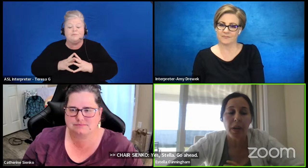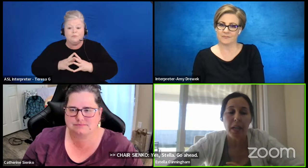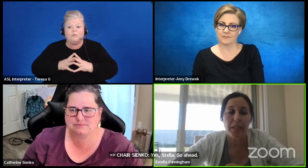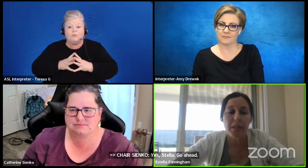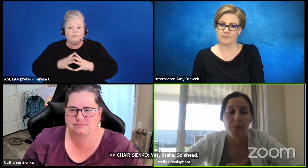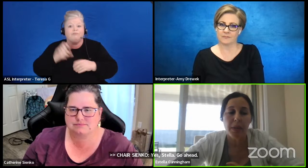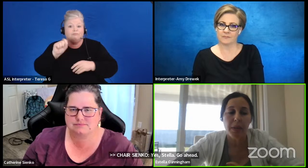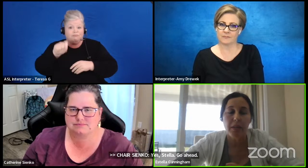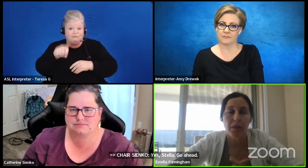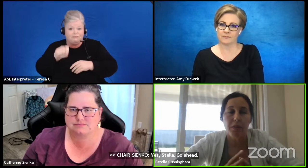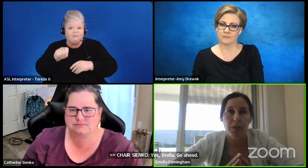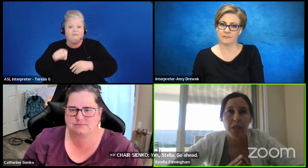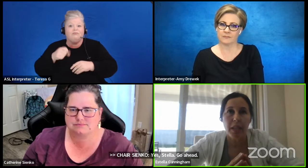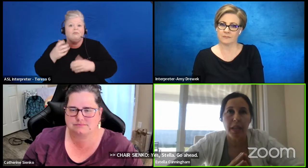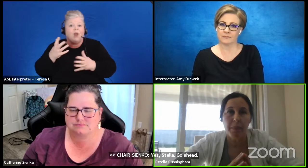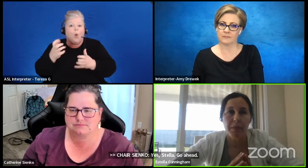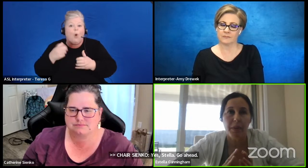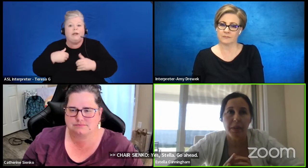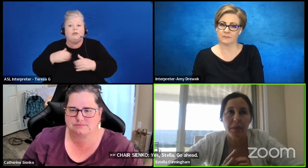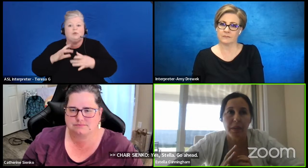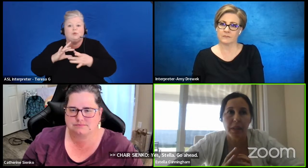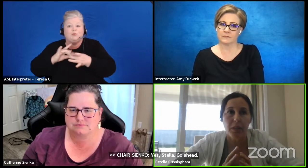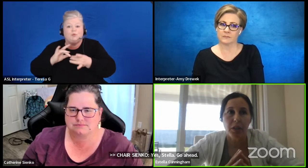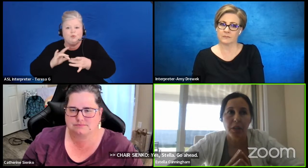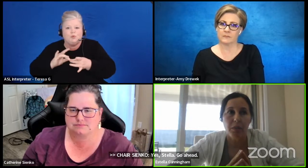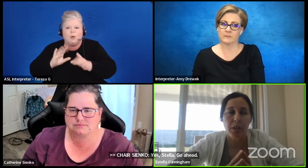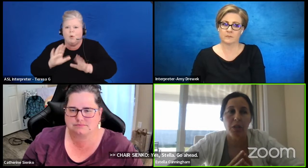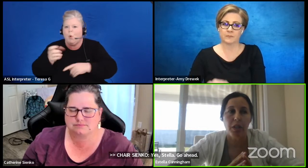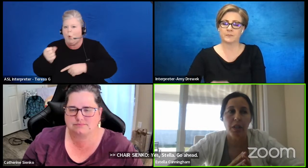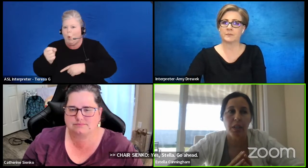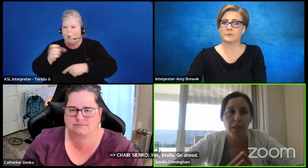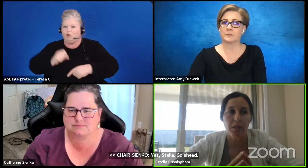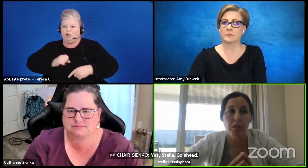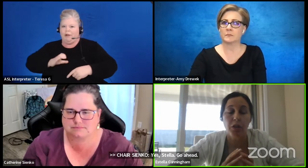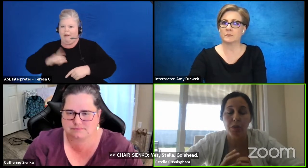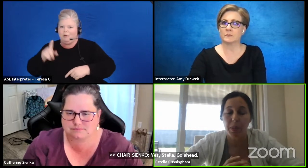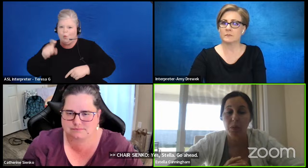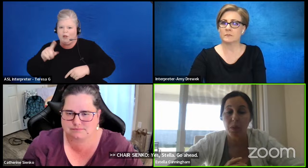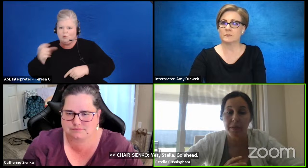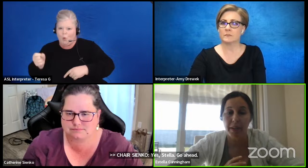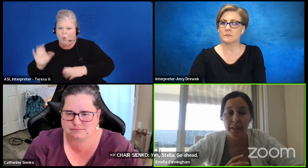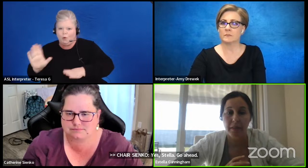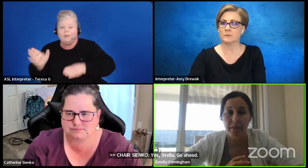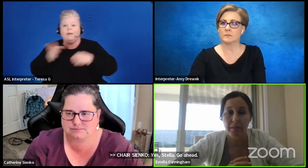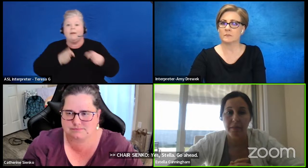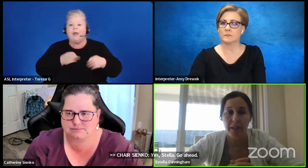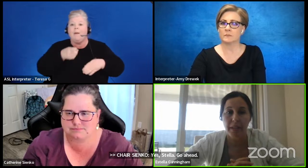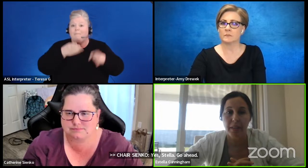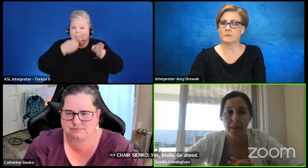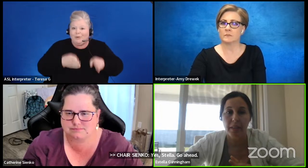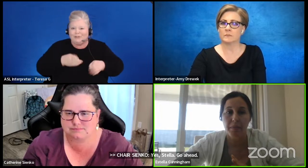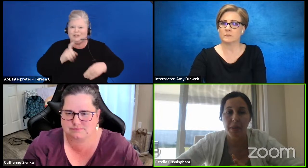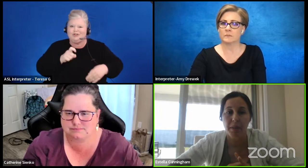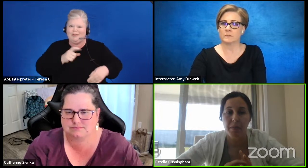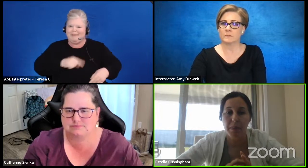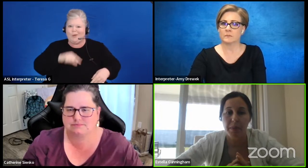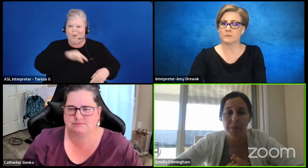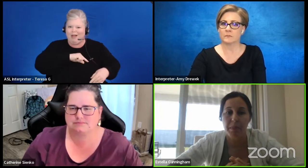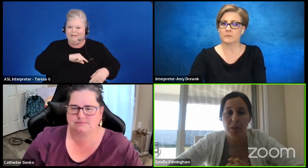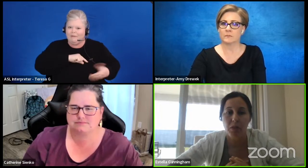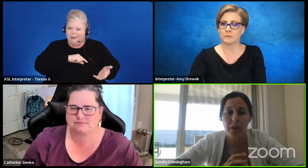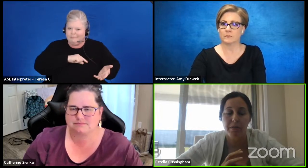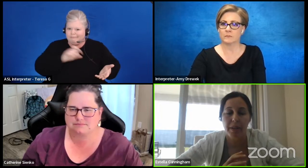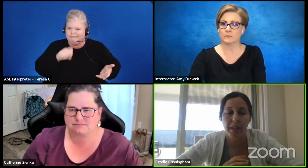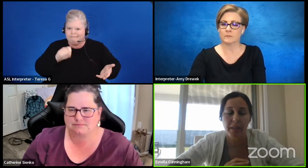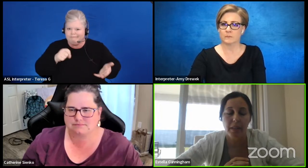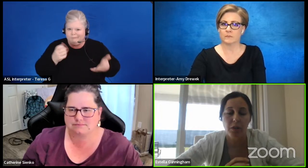I did want to, first say before answering Sherry's question is that, they should be qualified, right? That's something that we want to